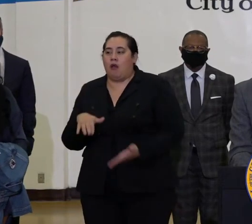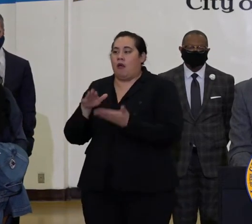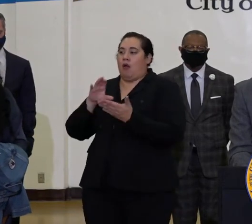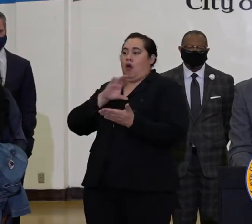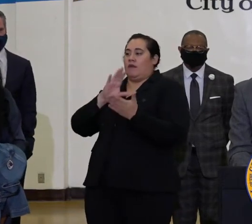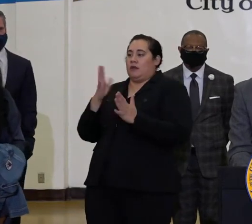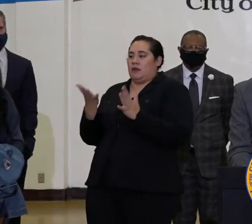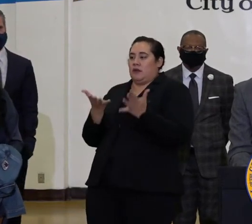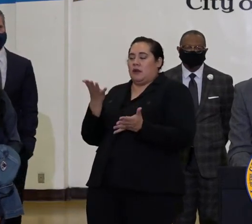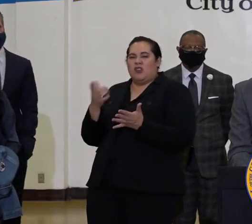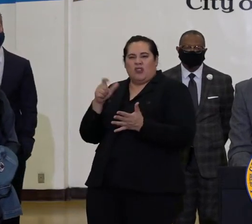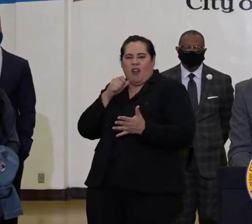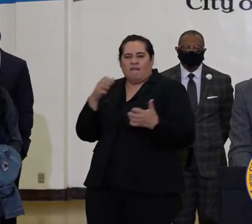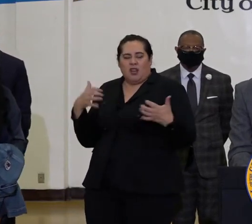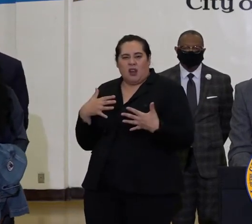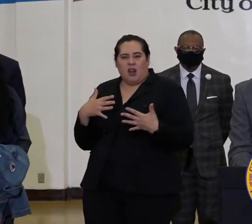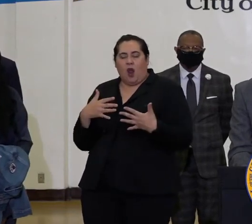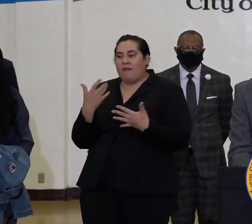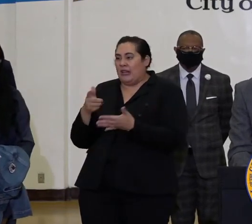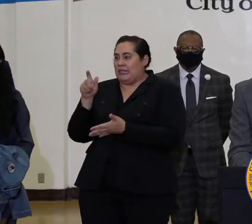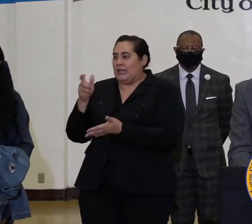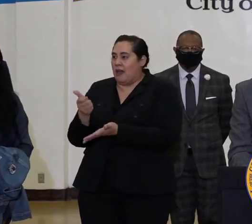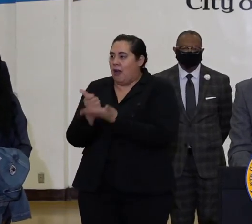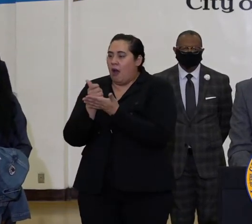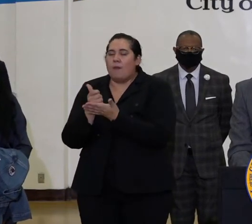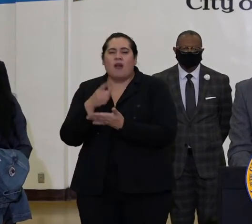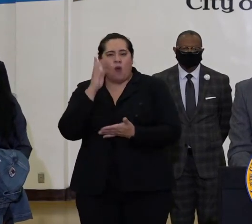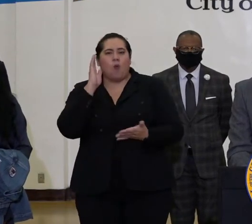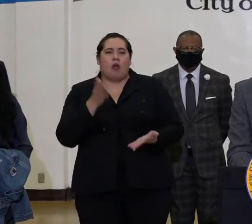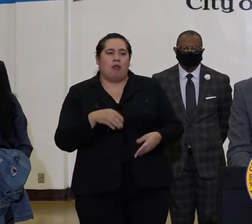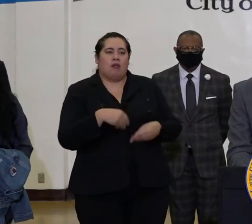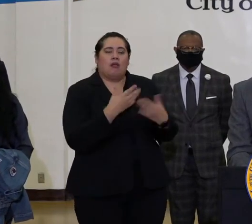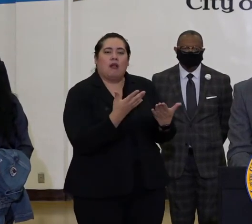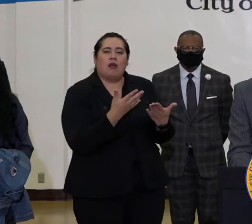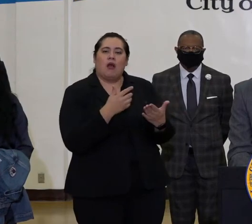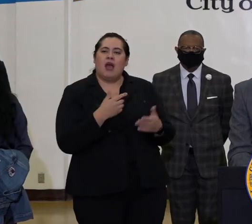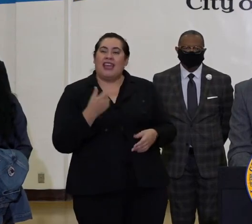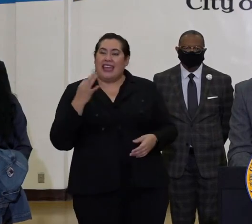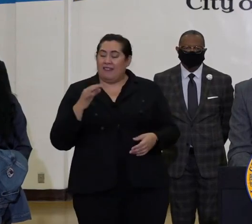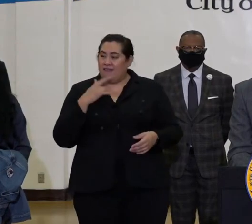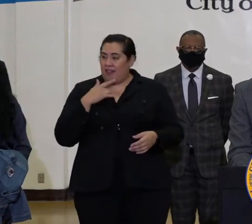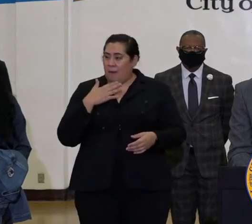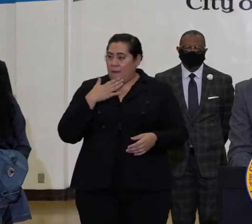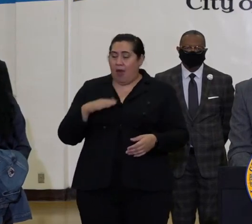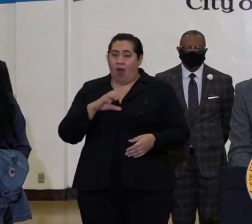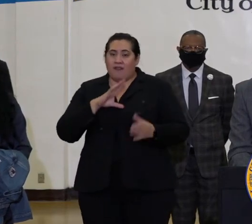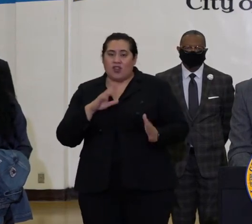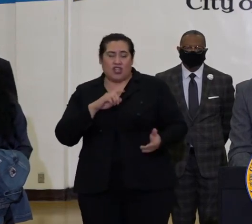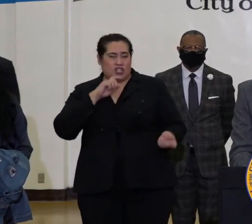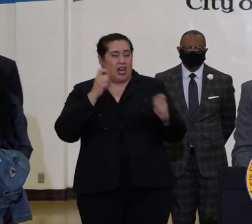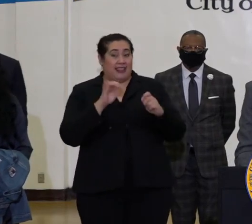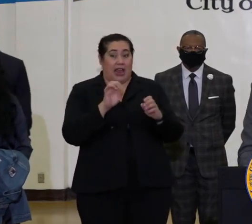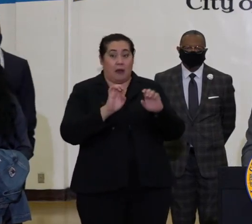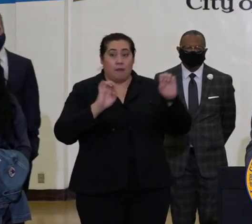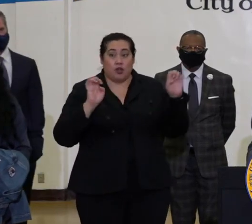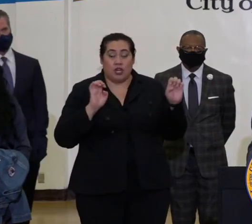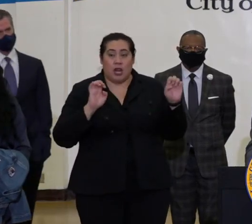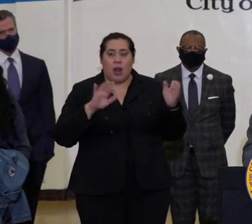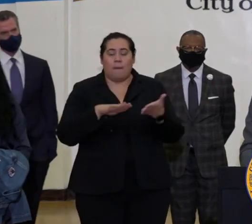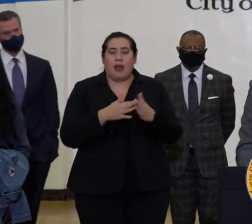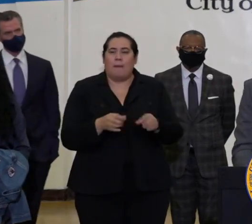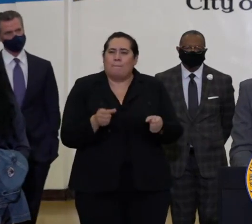officer, that their call for help will be met by a bad officer who can turn that emergency into